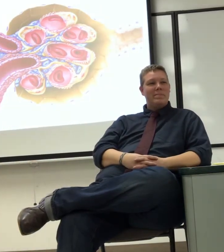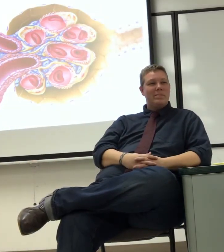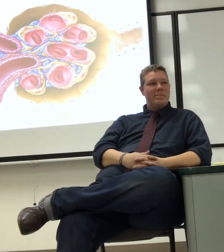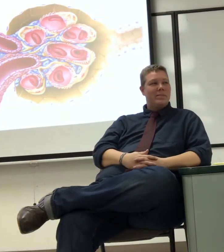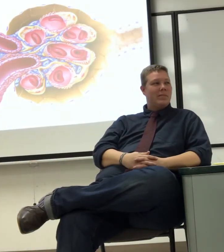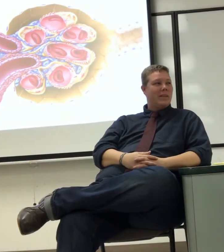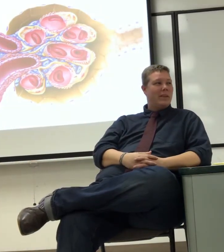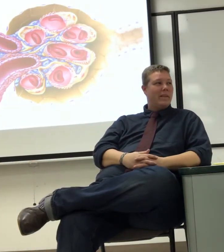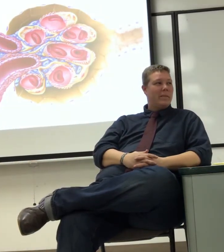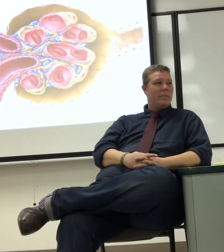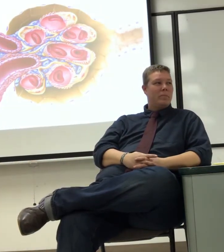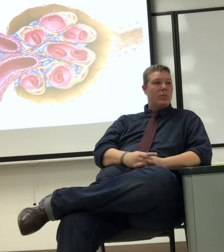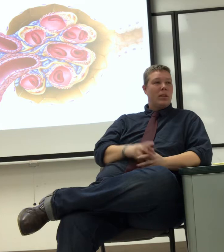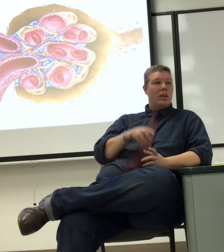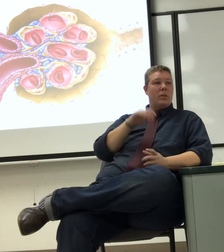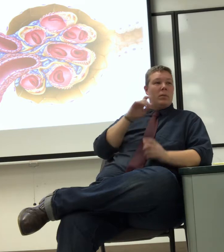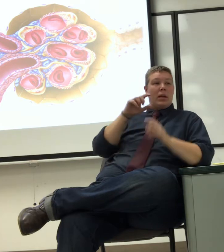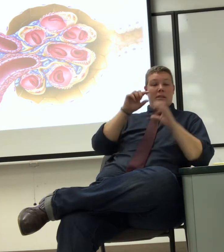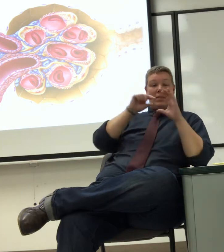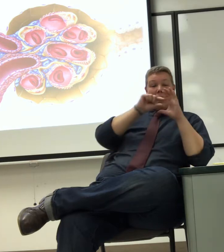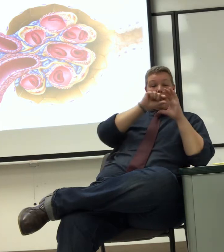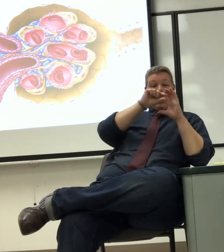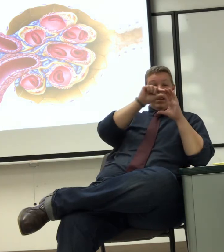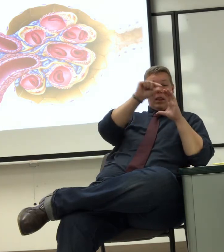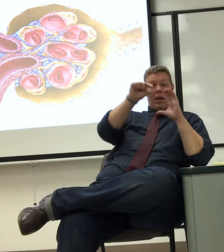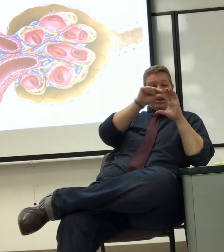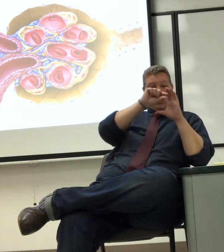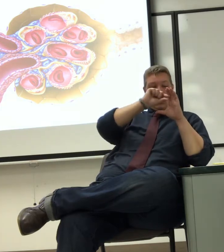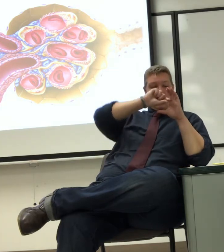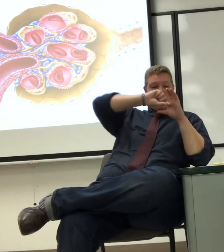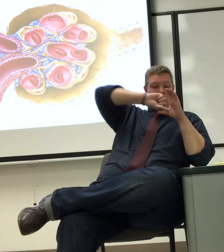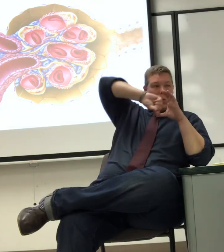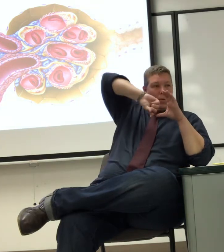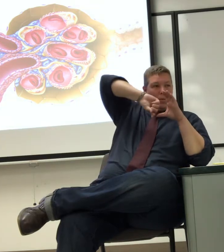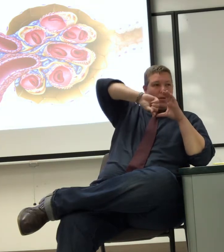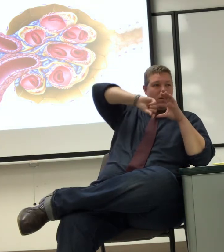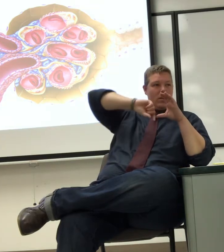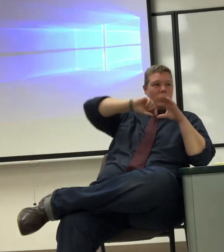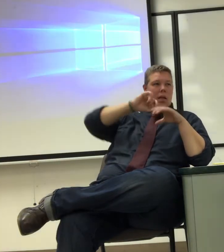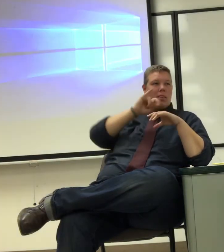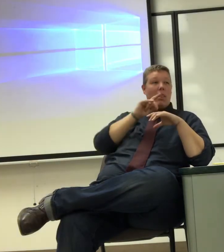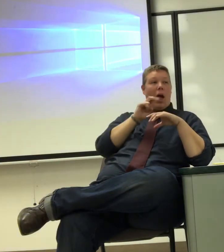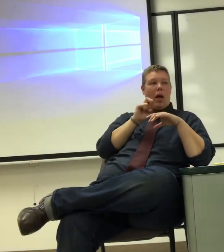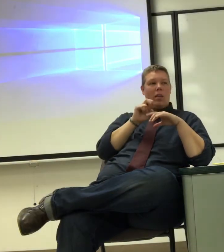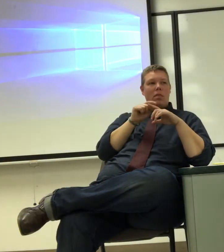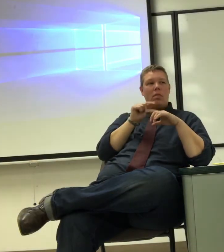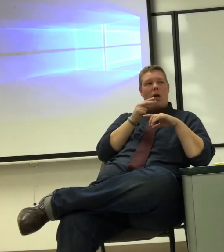They line the tube.